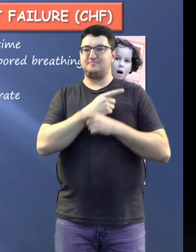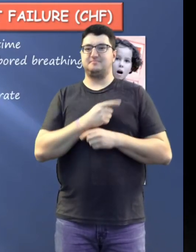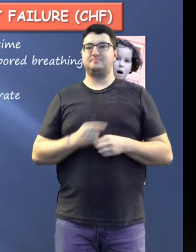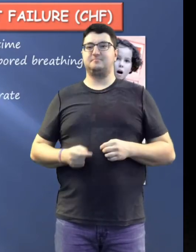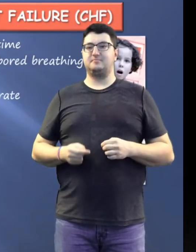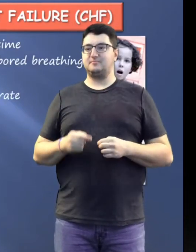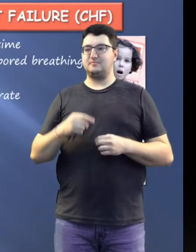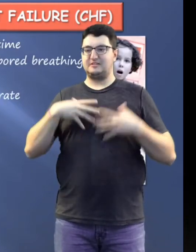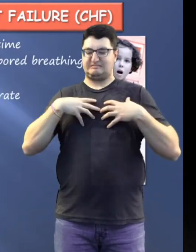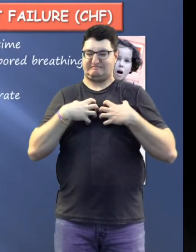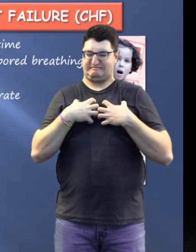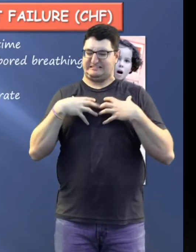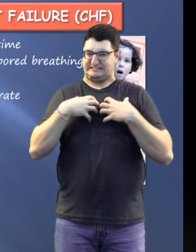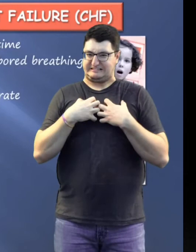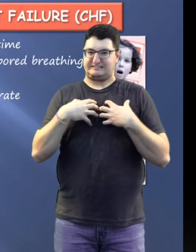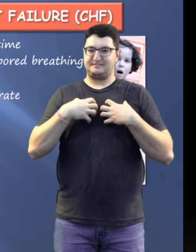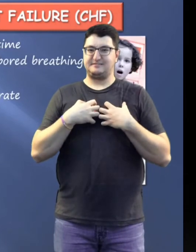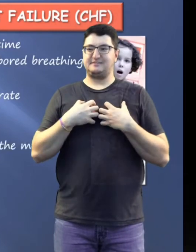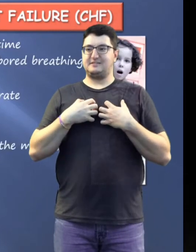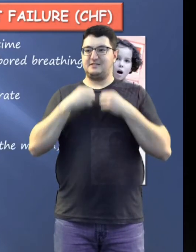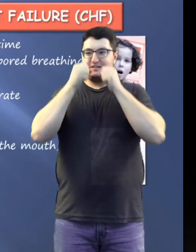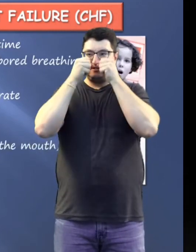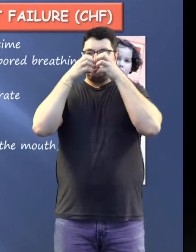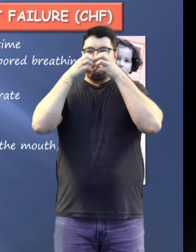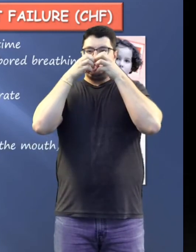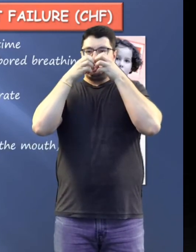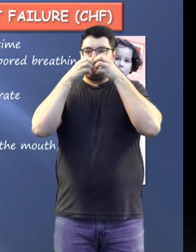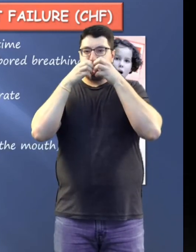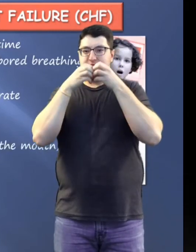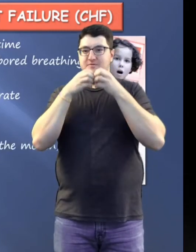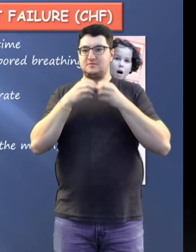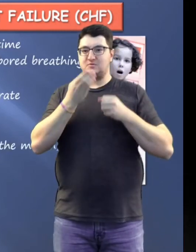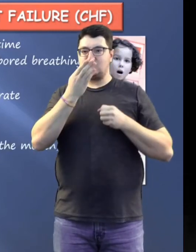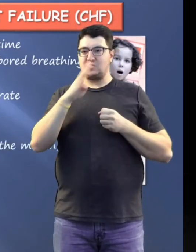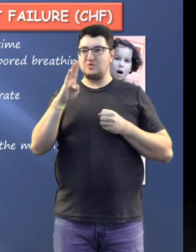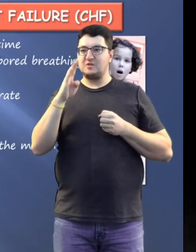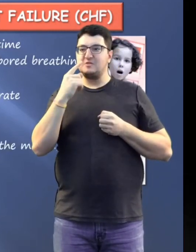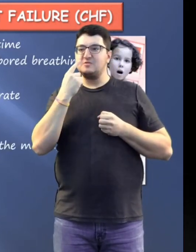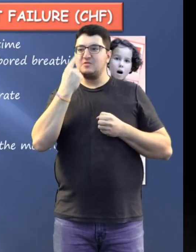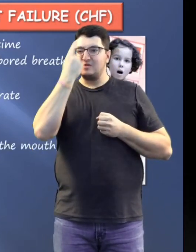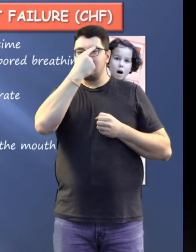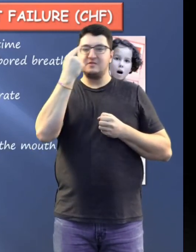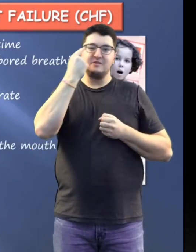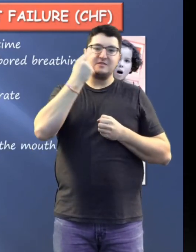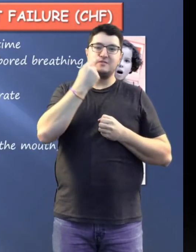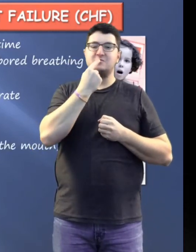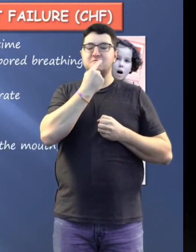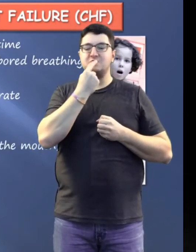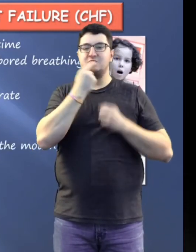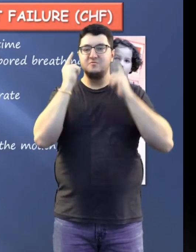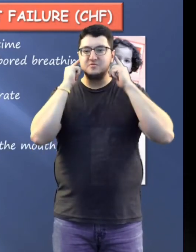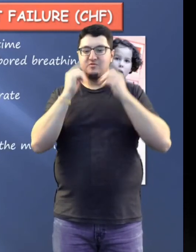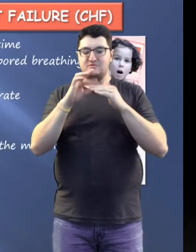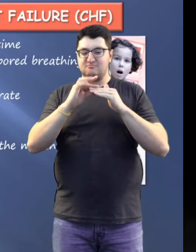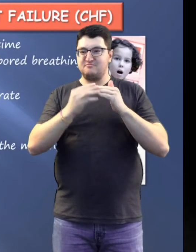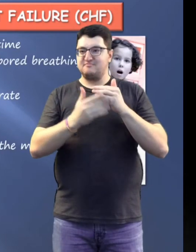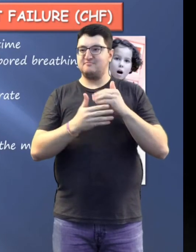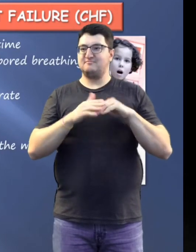nasal flaring, blueness on or around the mouth, eyes, ears, or fingertips,